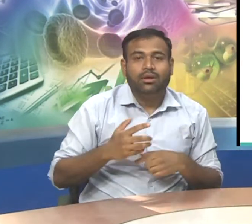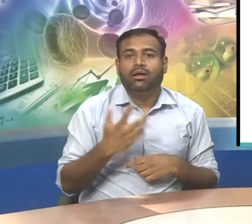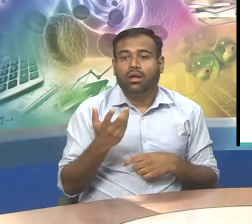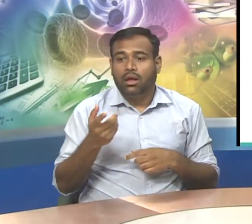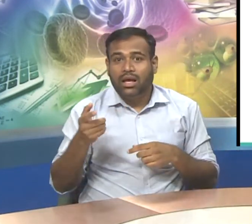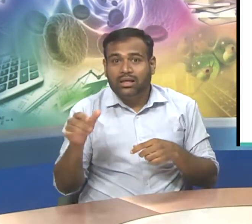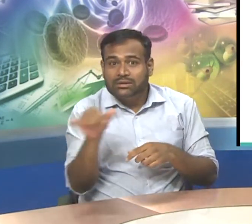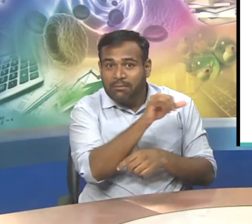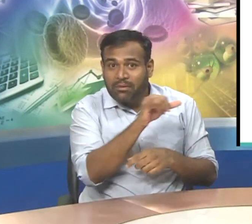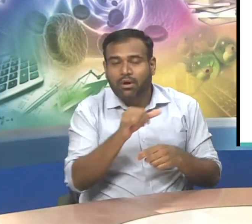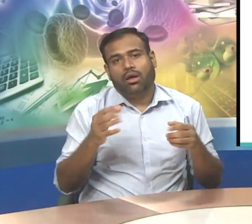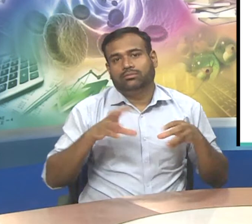bill